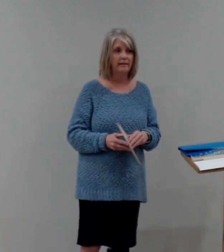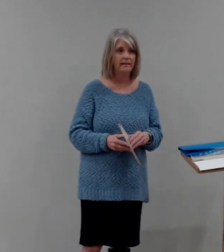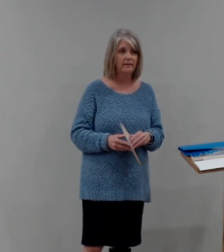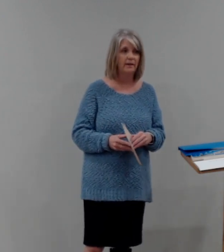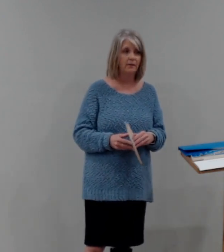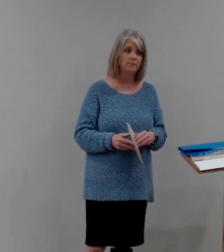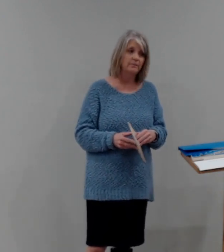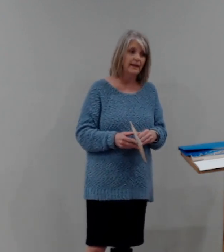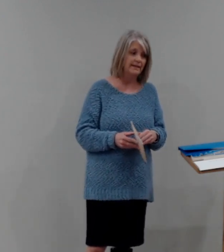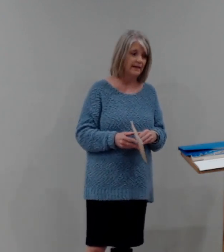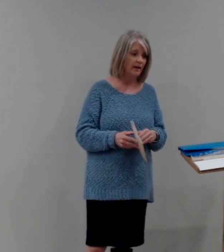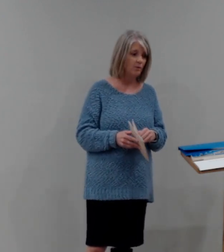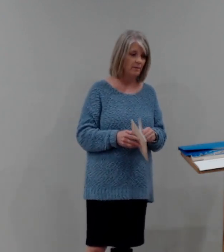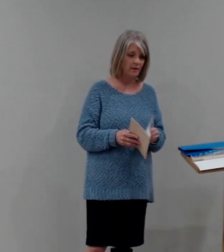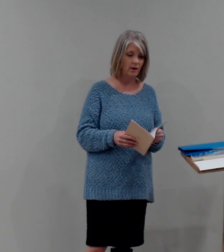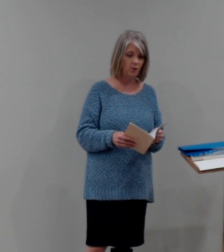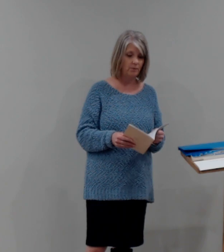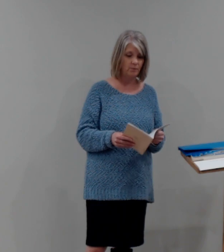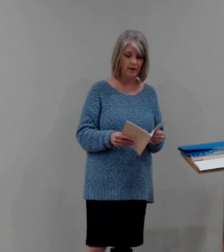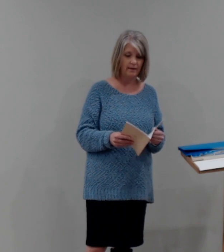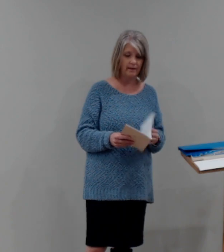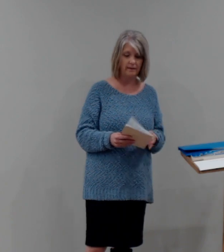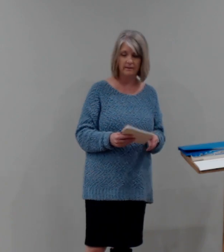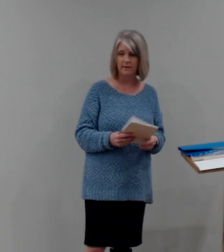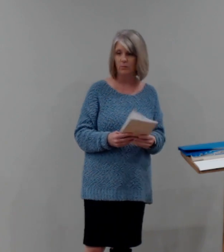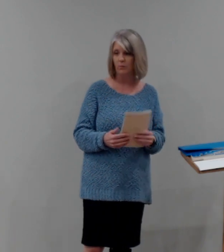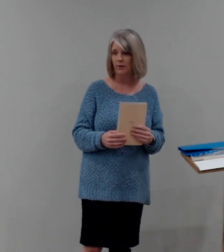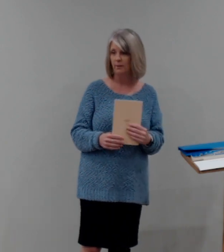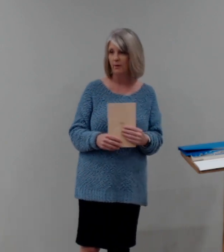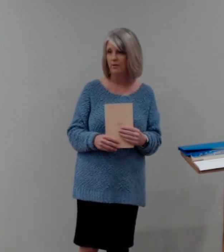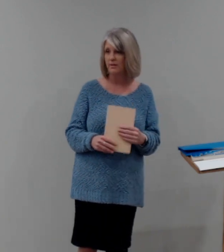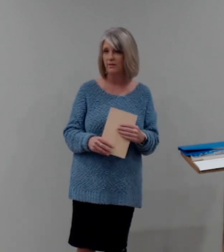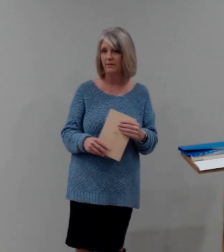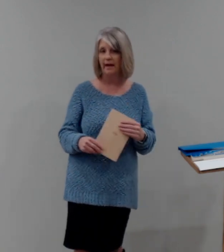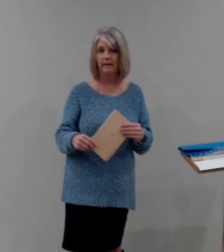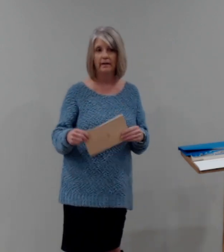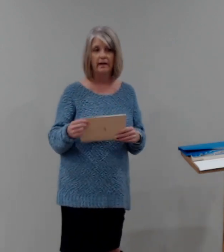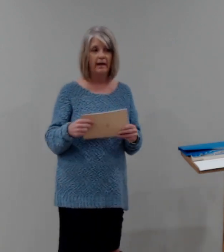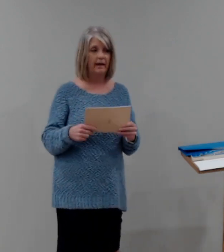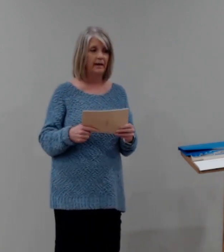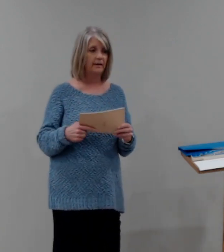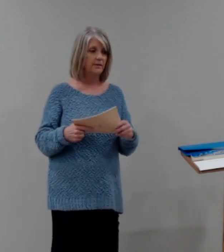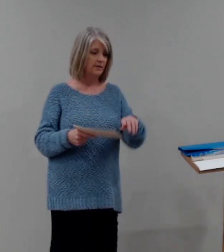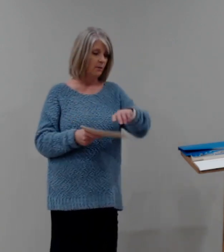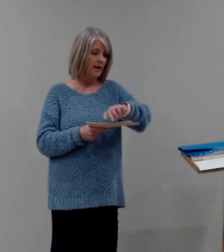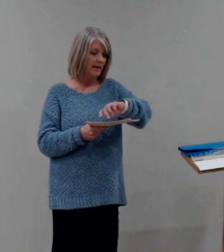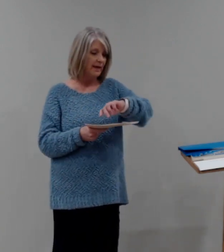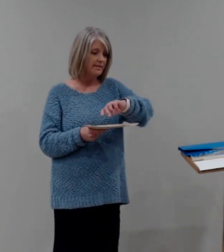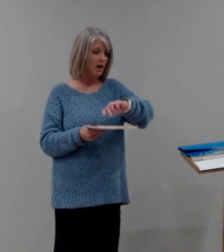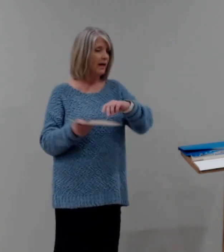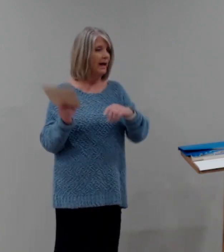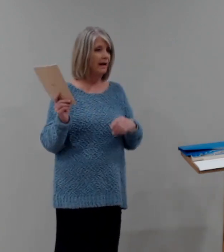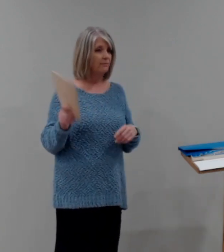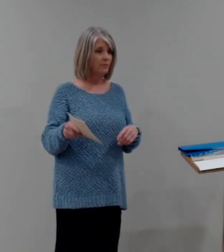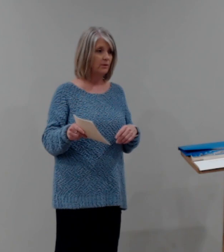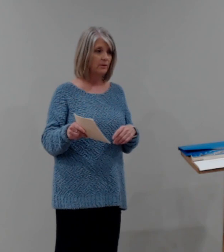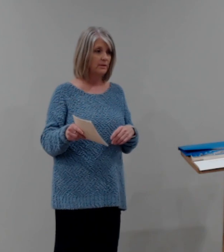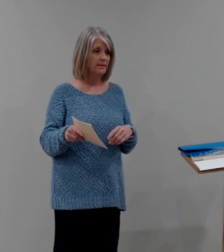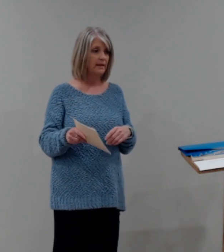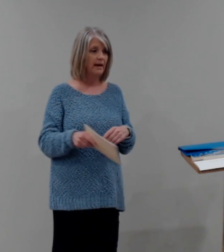you know, like I said, I hope and pray that someone will get a burden to do that. And so that's all I have for tonight. If